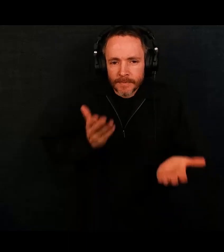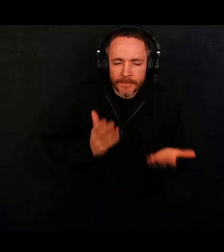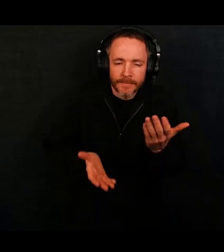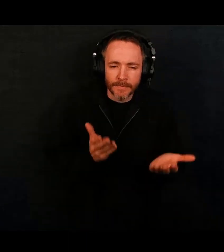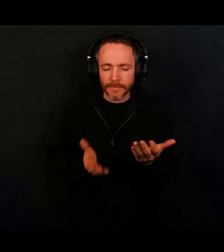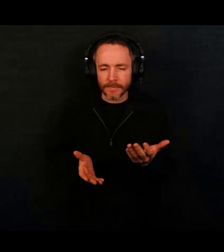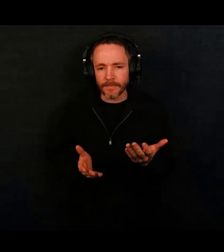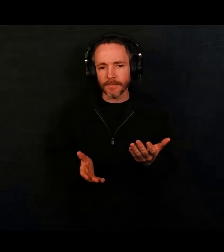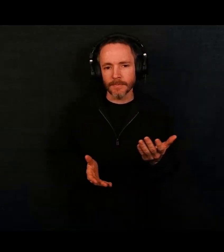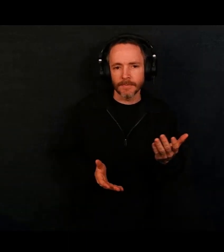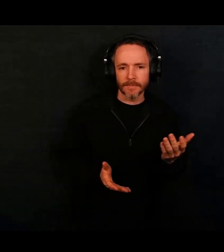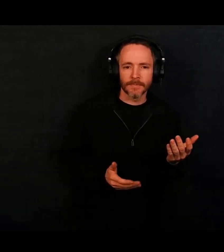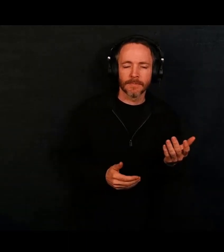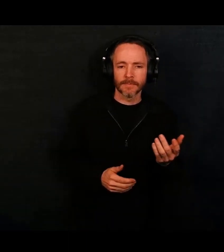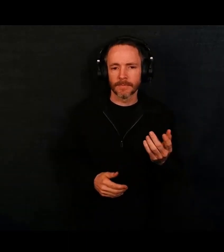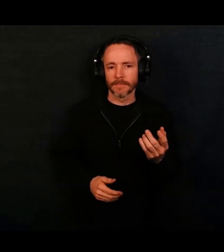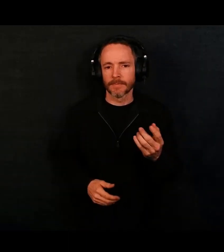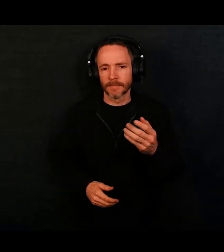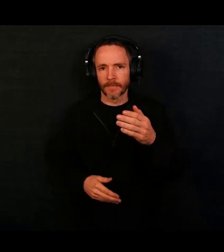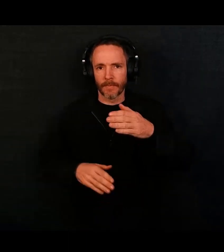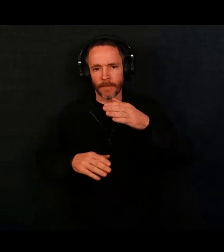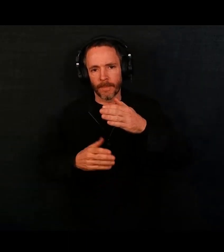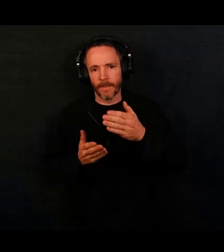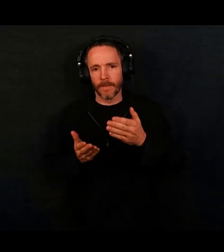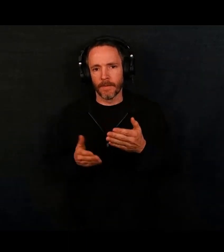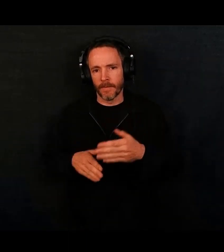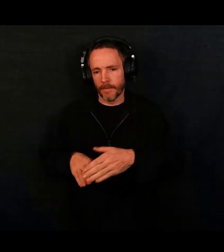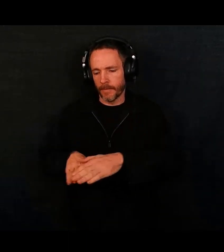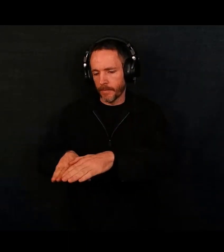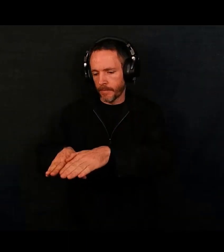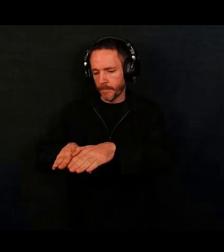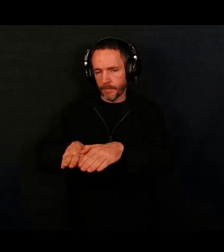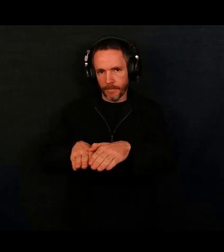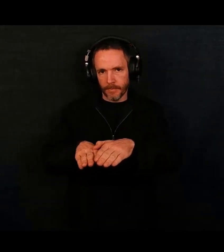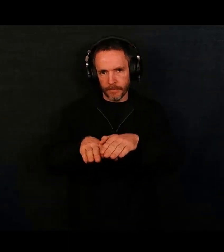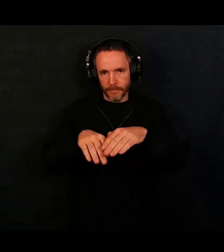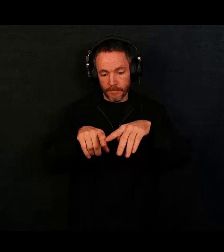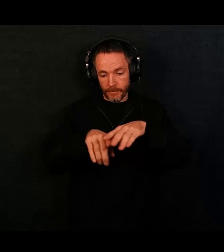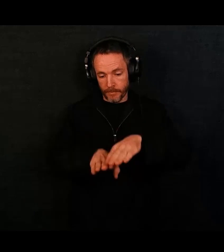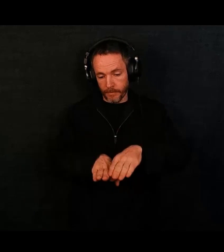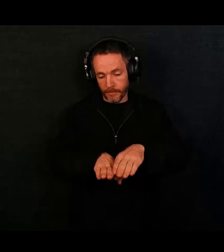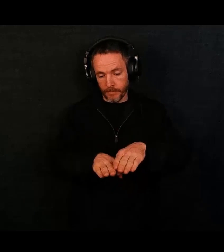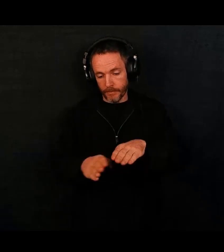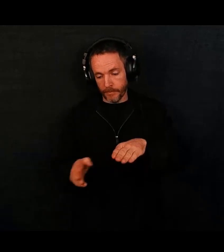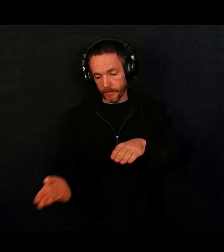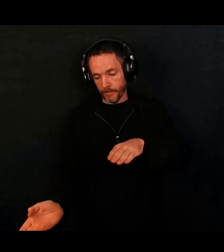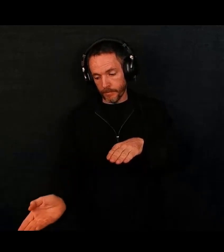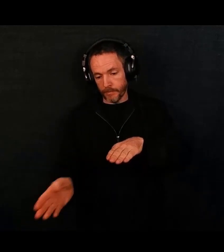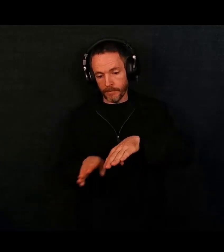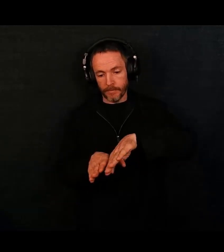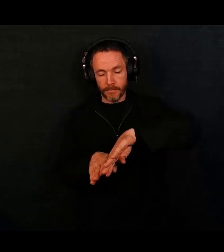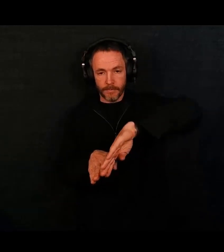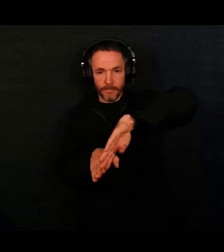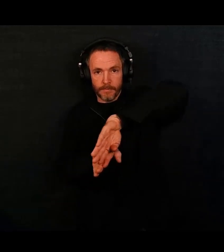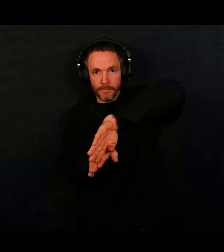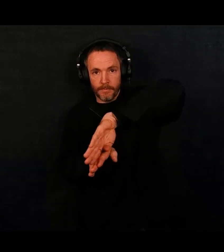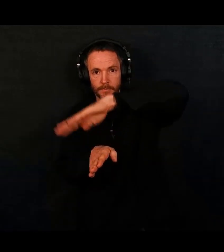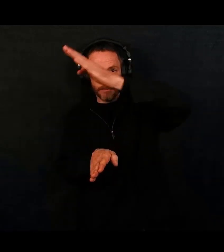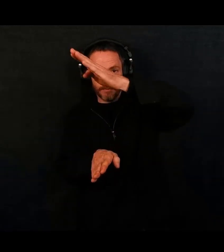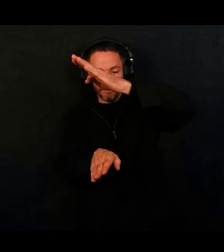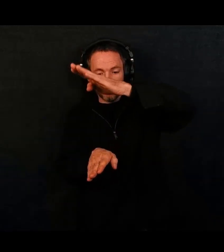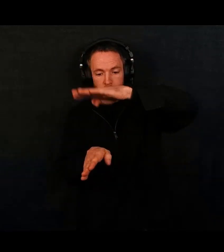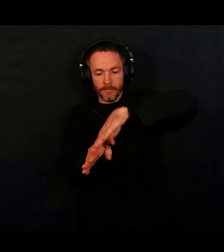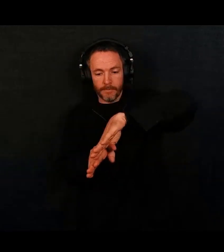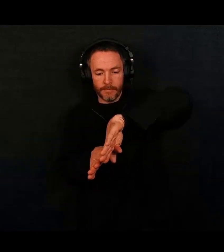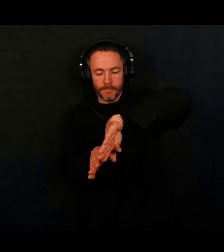Maybe the bottom should open like that, and the top should open like that, and the entire thing should have a